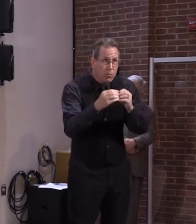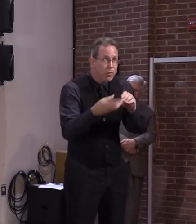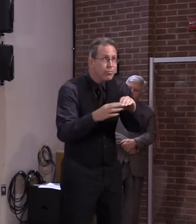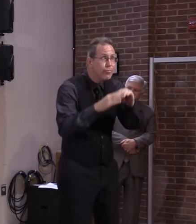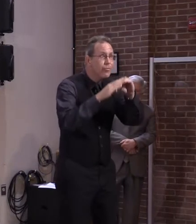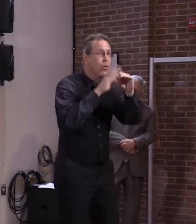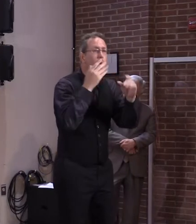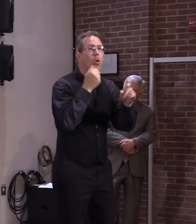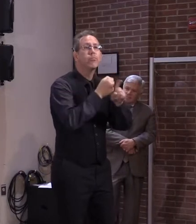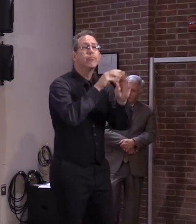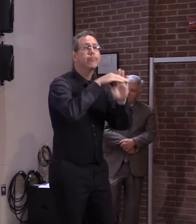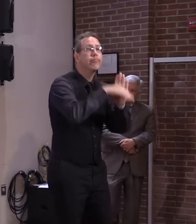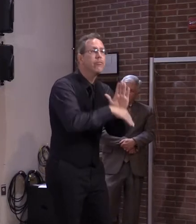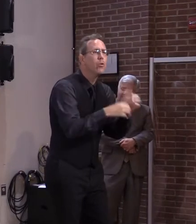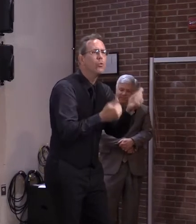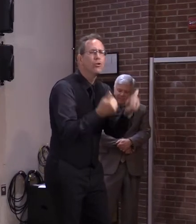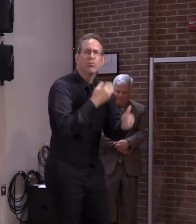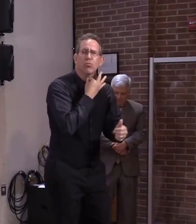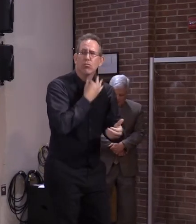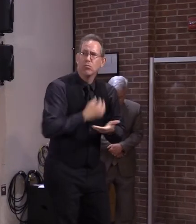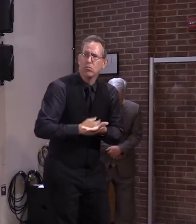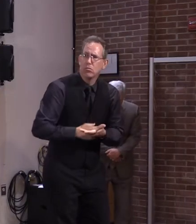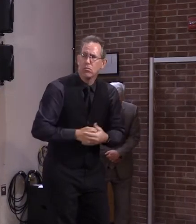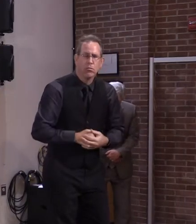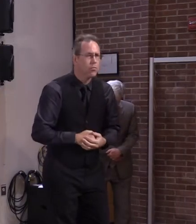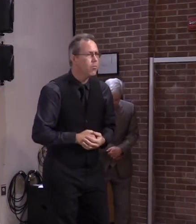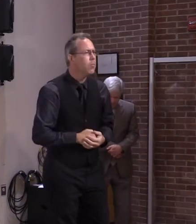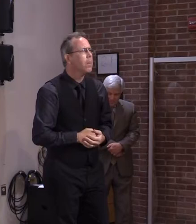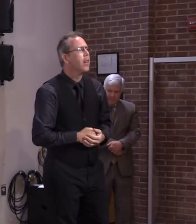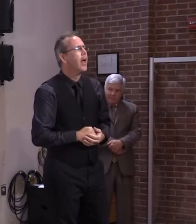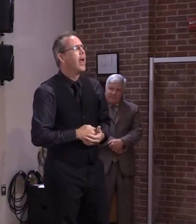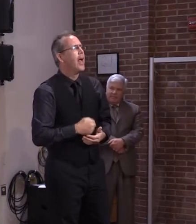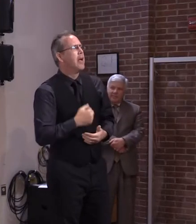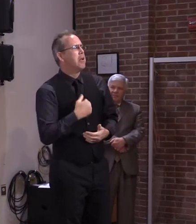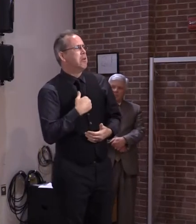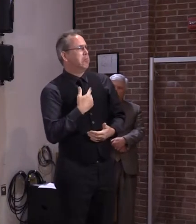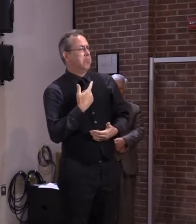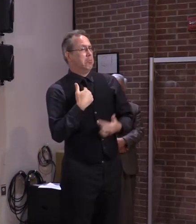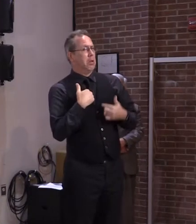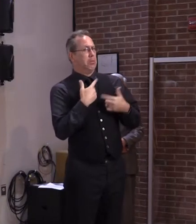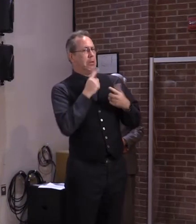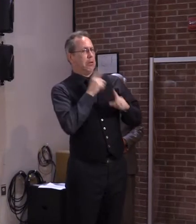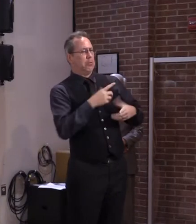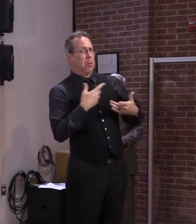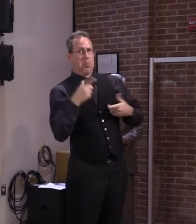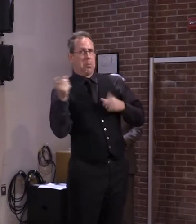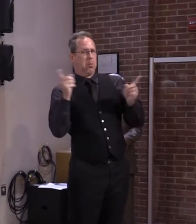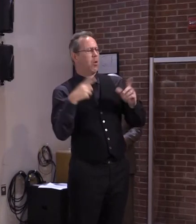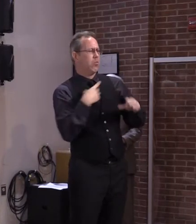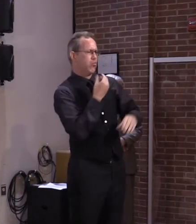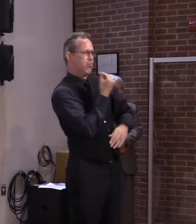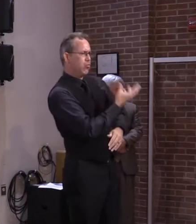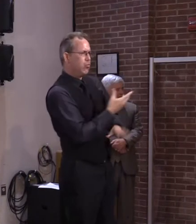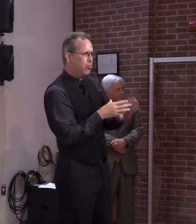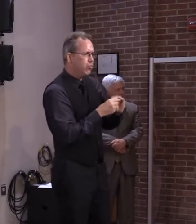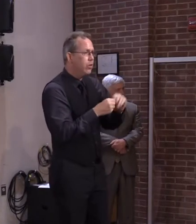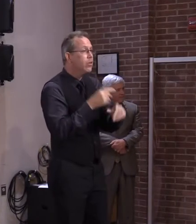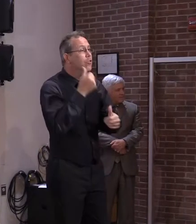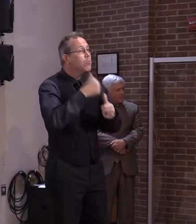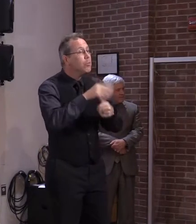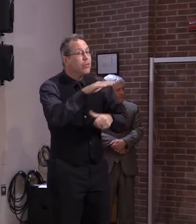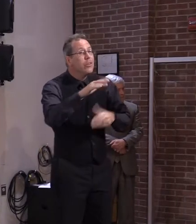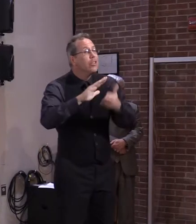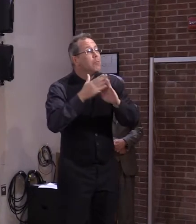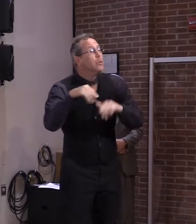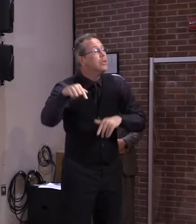again, I will let others weigh in on this as well, but when you see more community spread, you're going to see more in